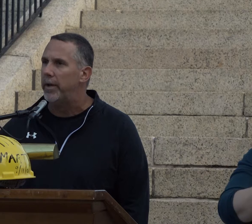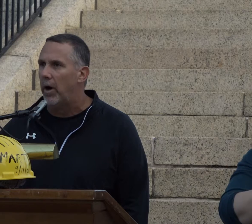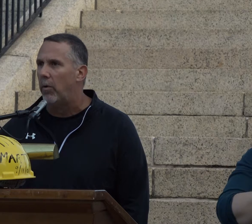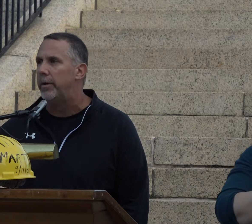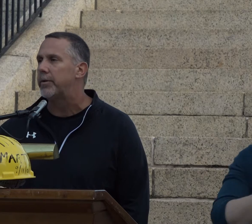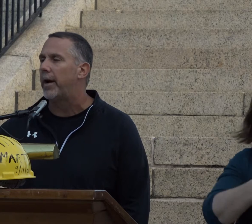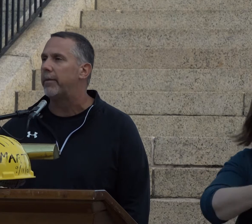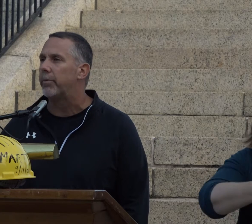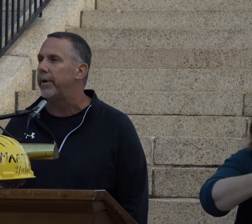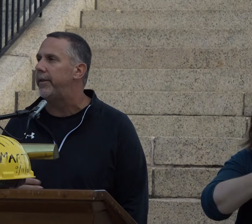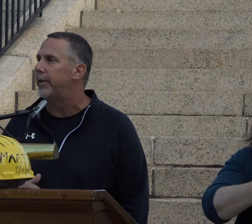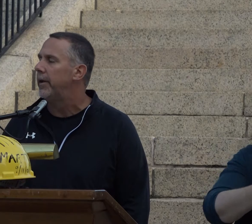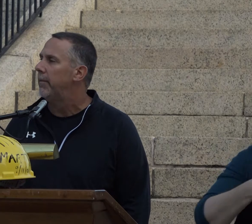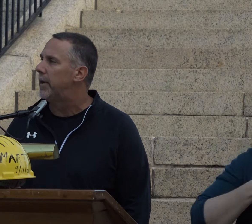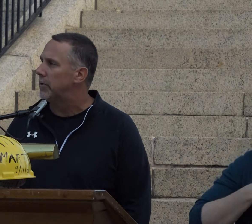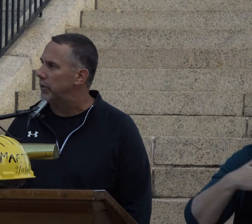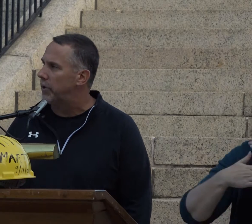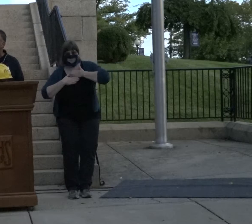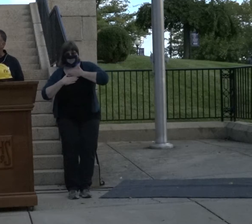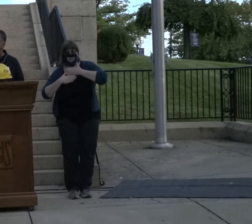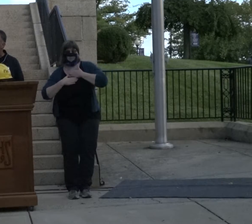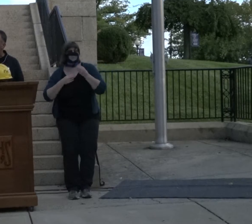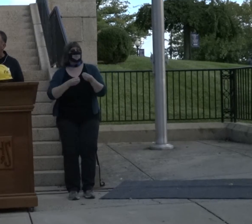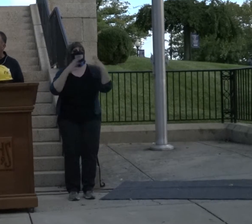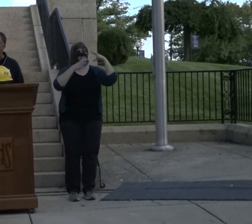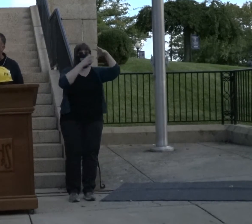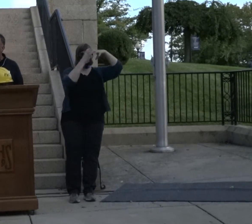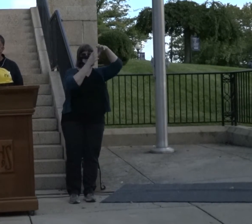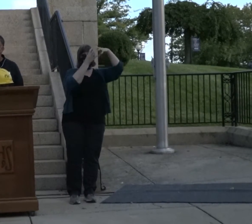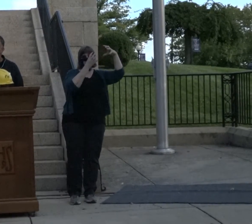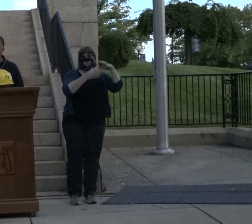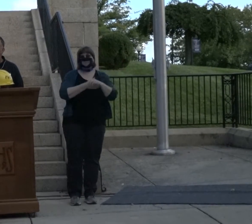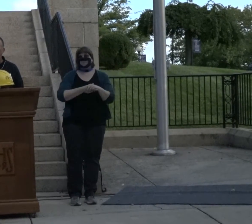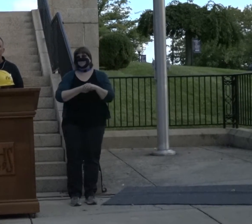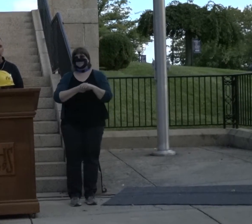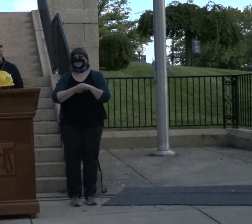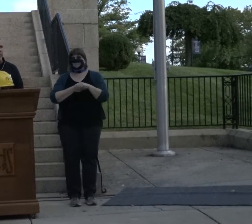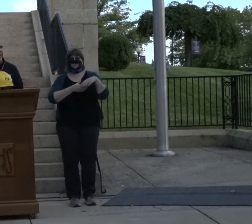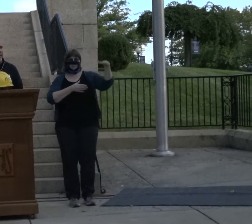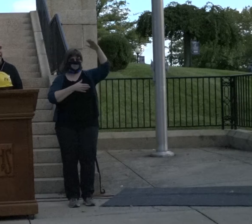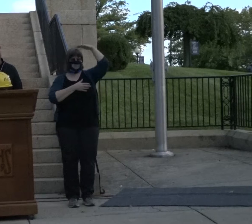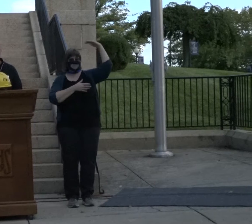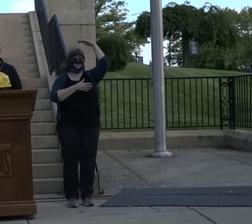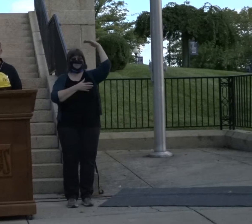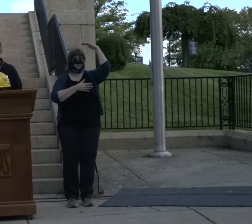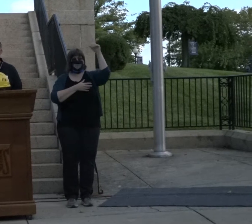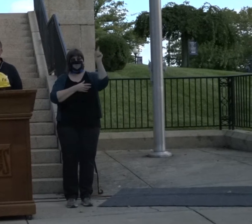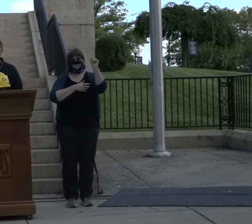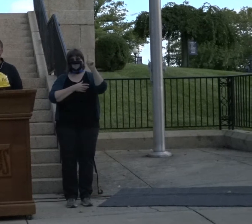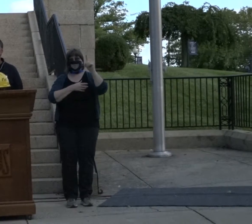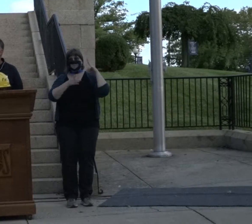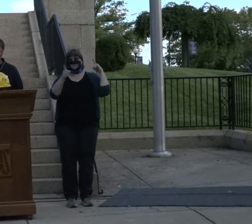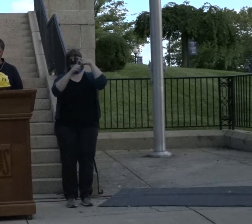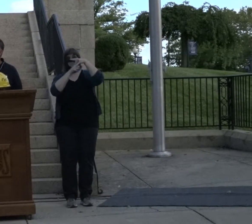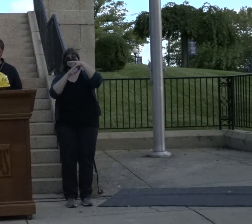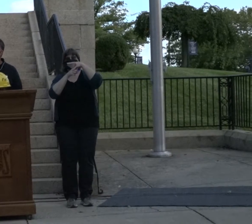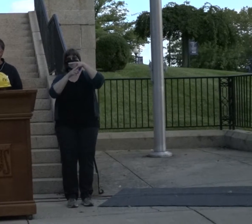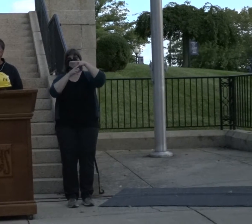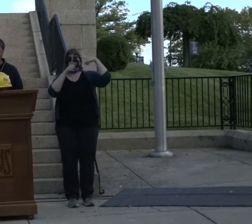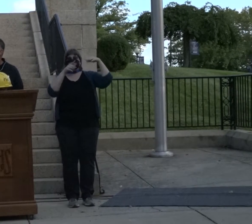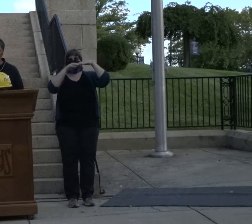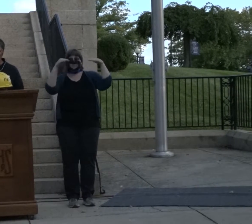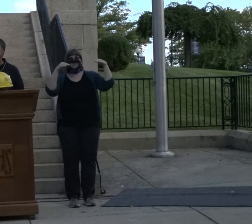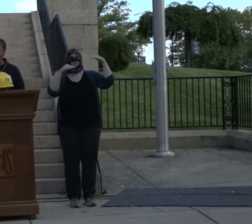to the window and try to breathe because there was so much smoke coming up. He was above where the plane hit. And Marty was just